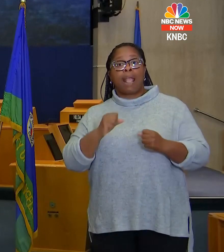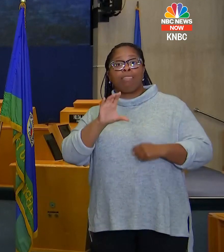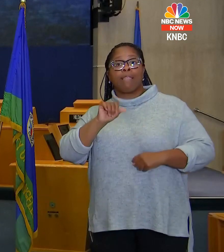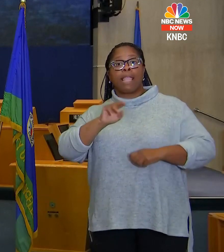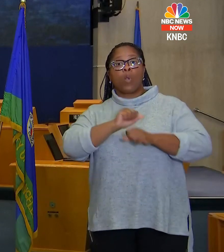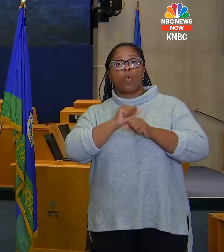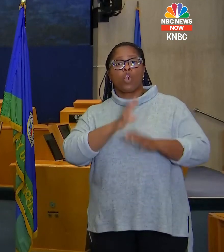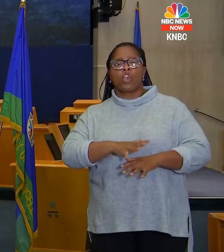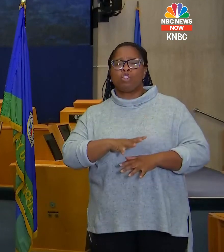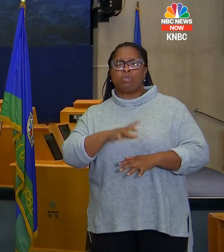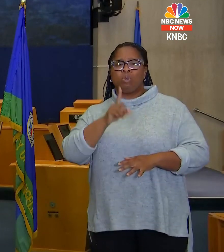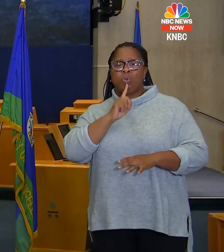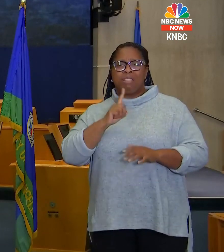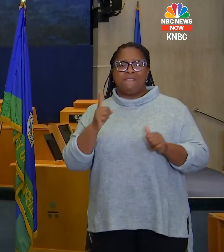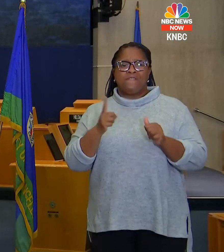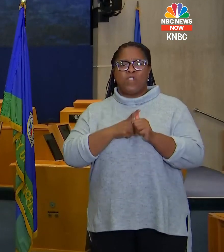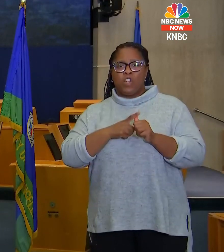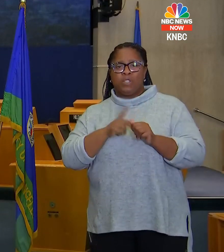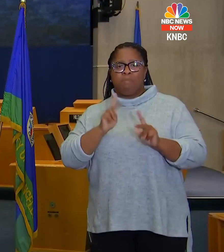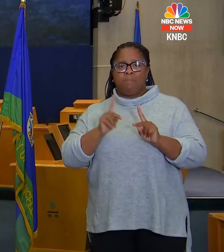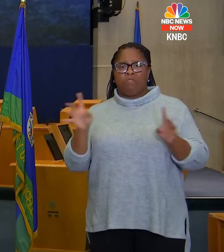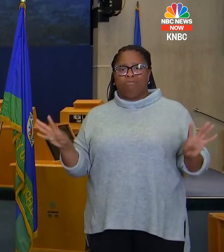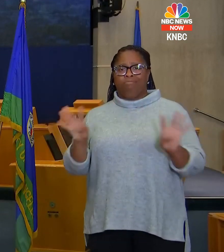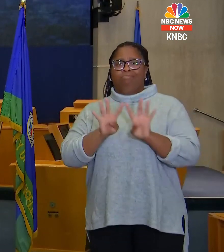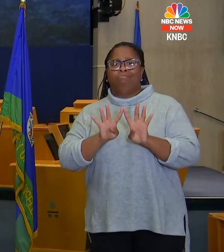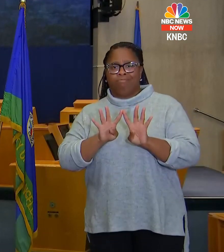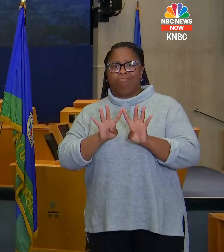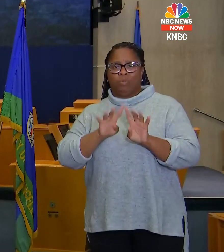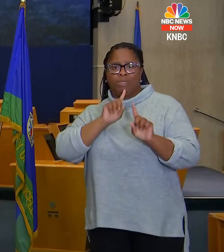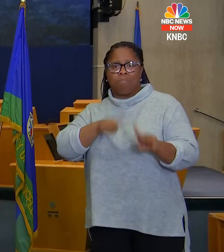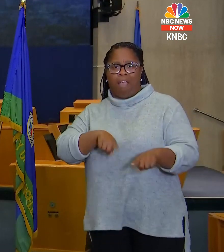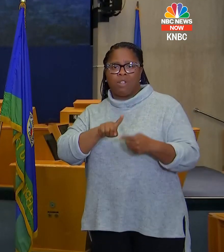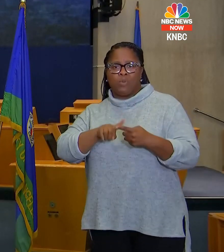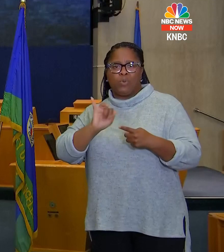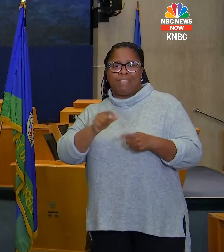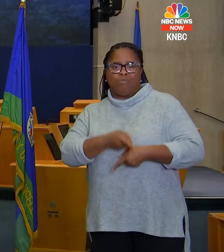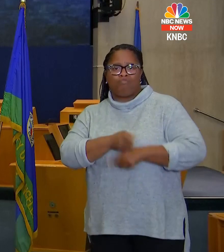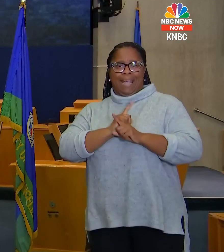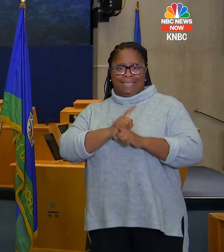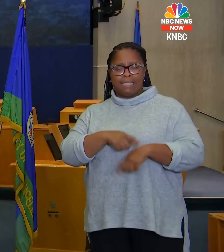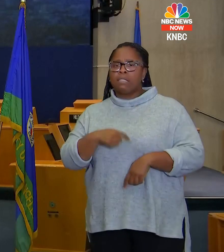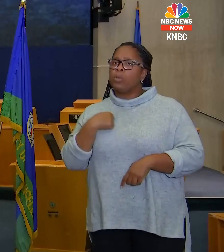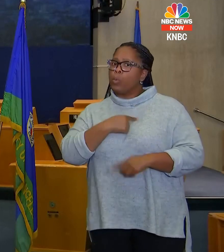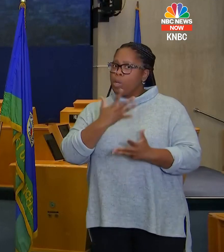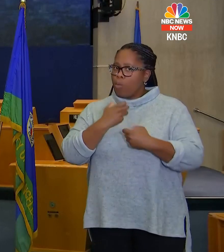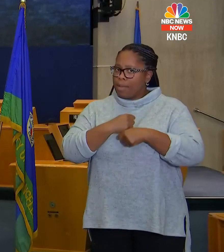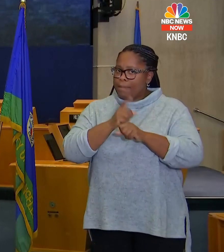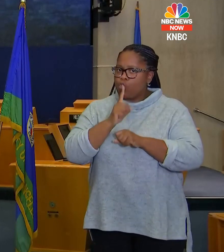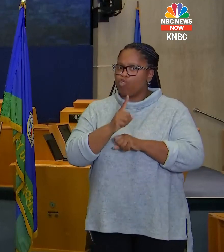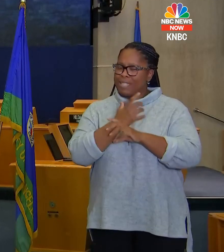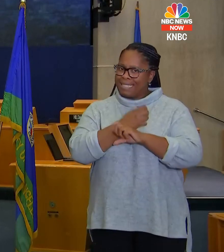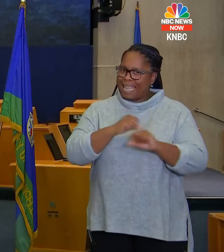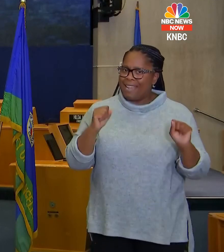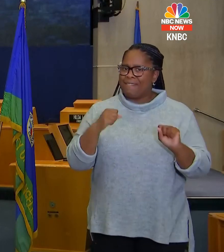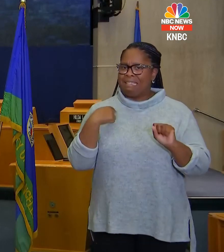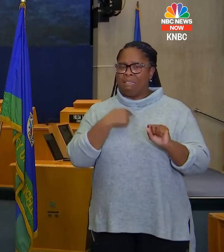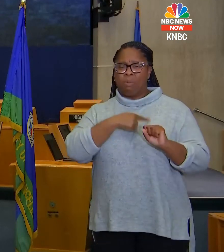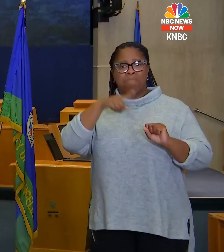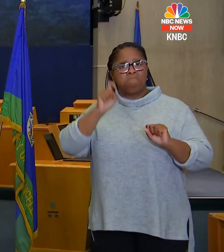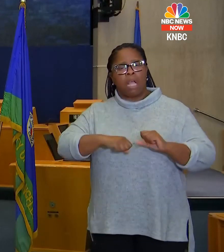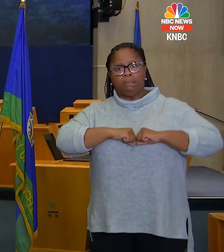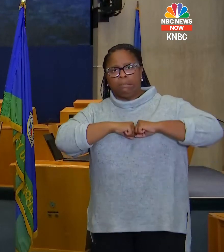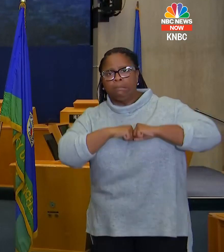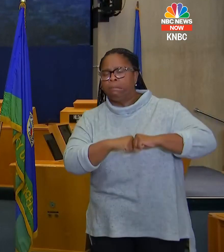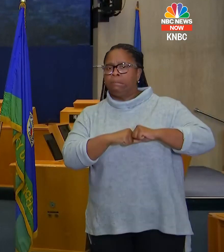front line of this crisis. We want to ensure the safety and must safeguard against any